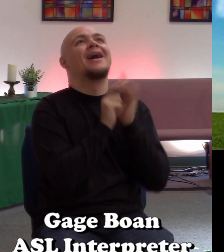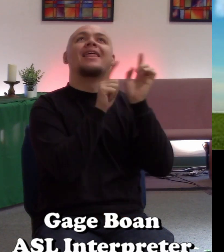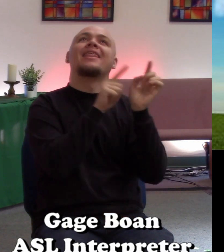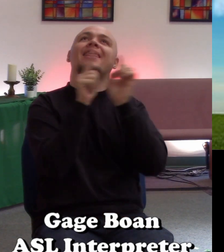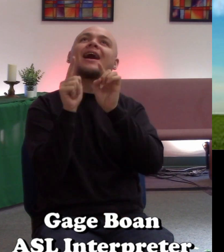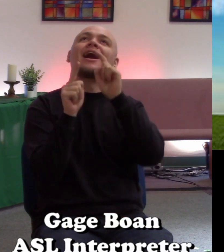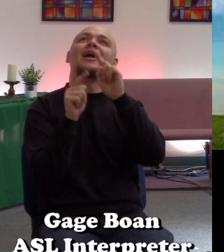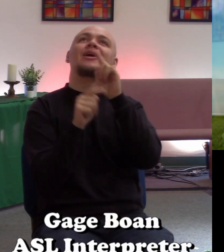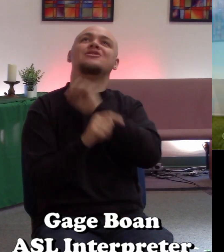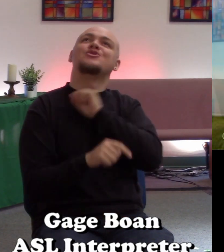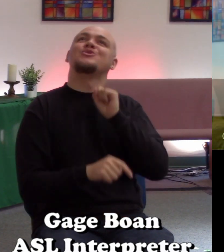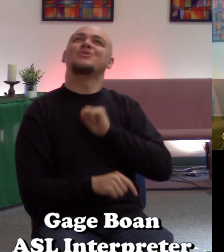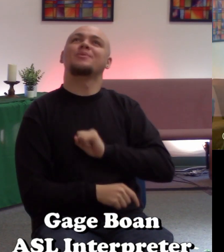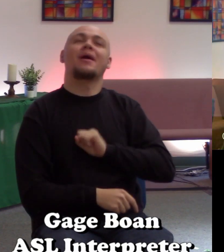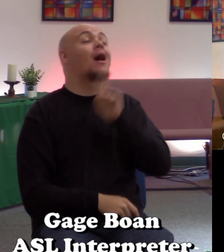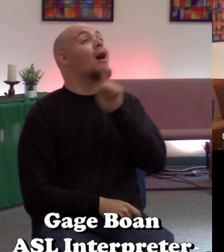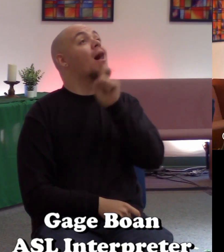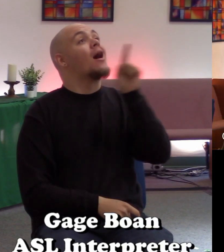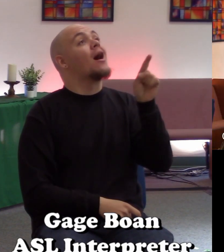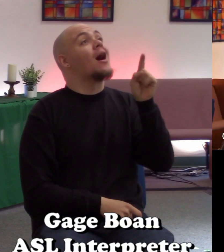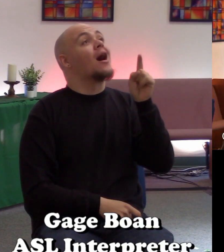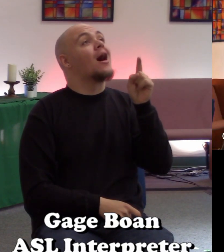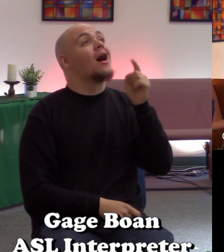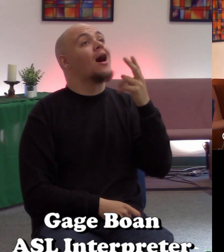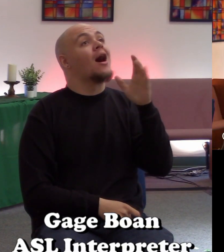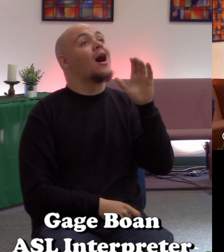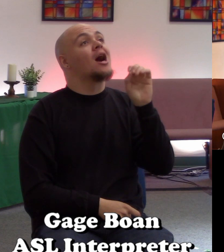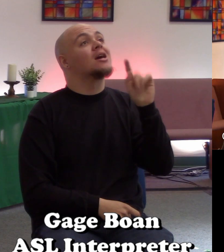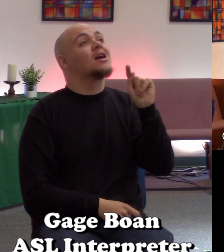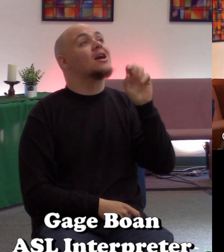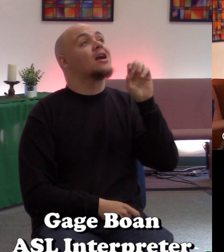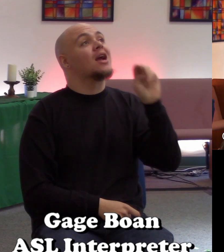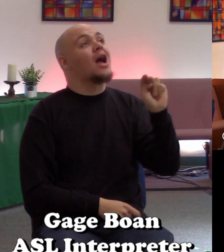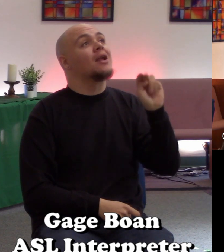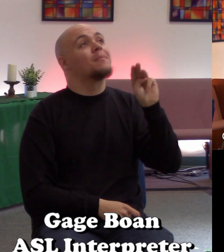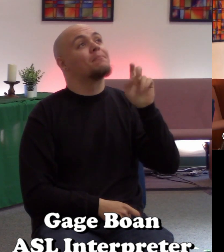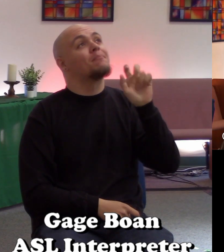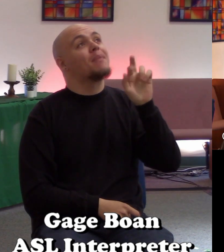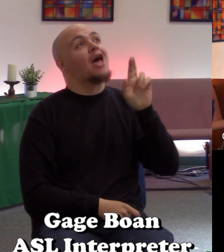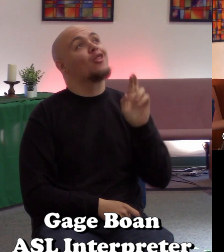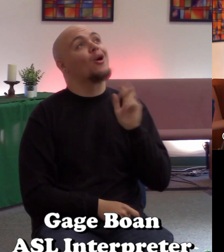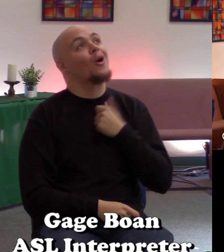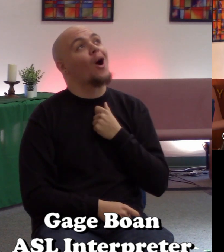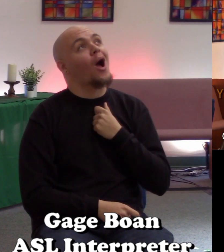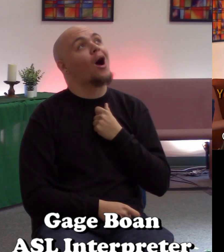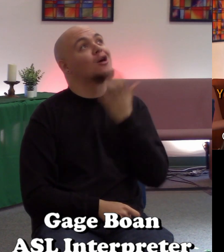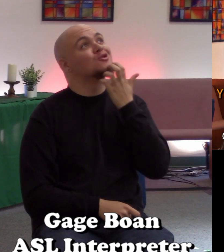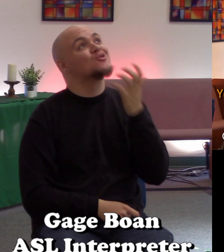bunny. That one looks like Superman. That one looks like Cotton Mather screaming at his congregation.